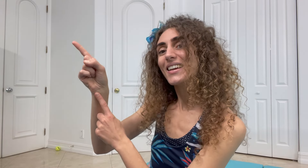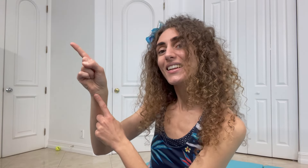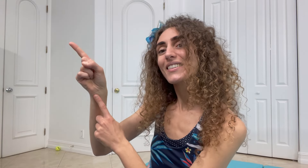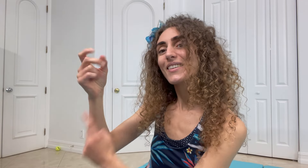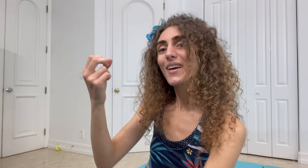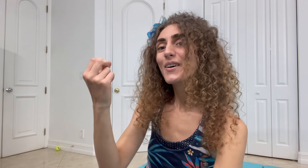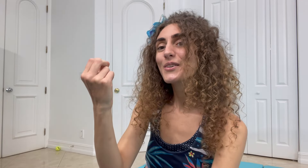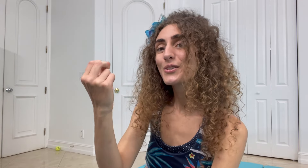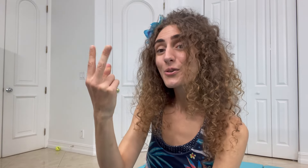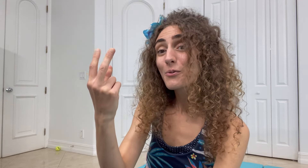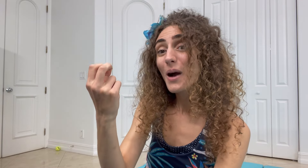11 minutes.